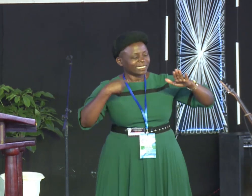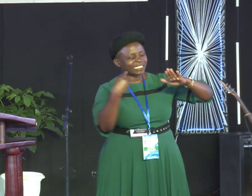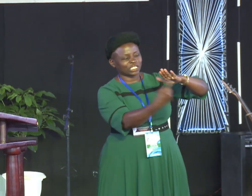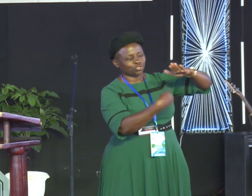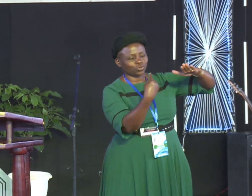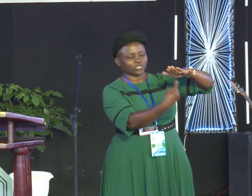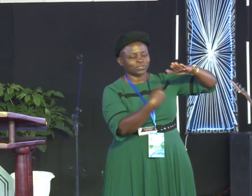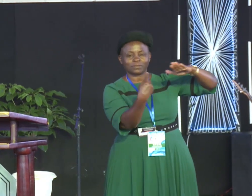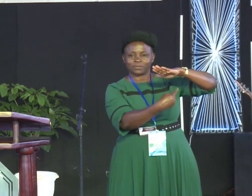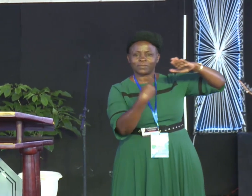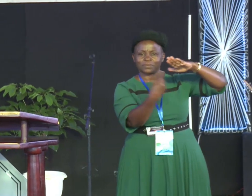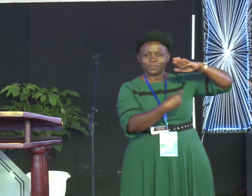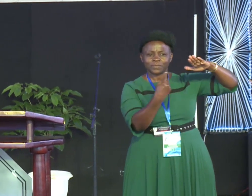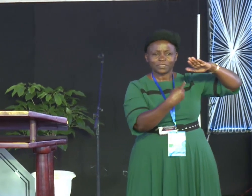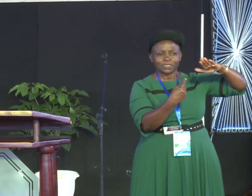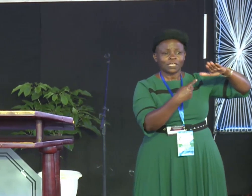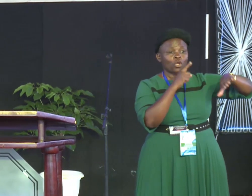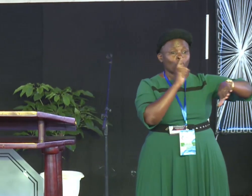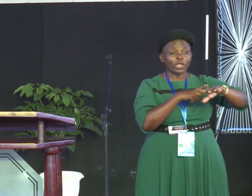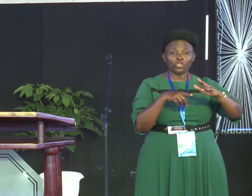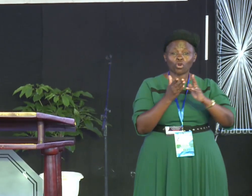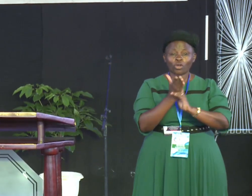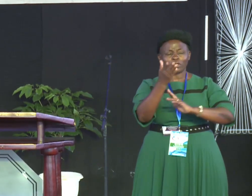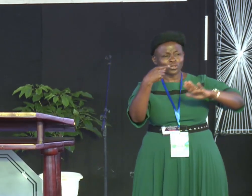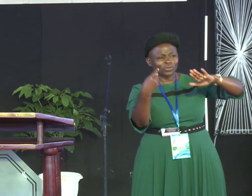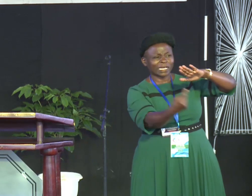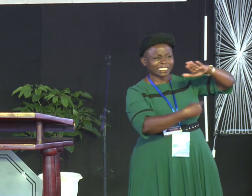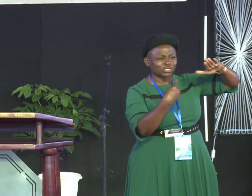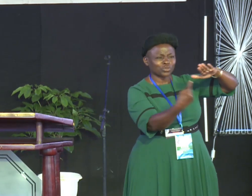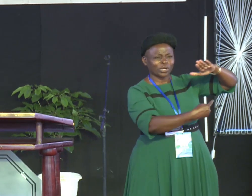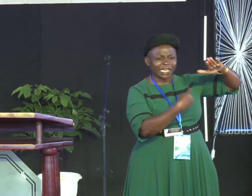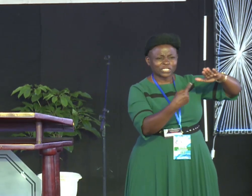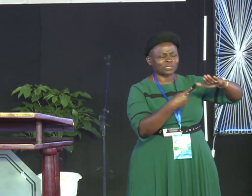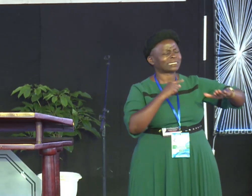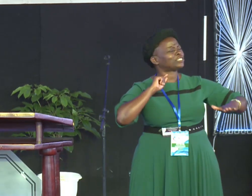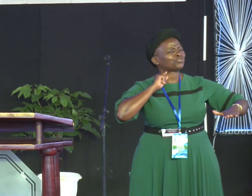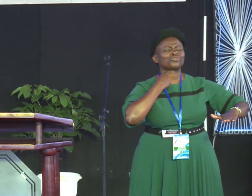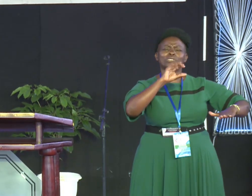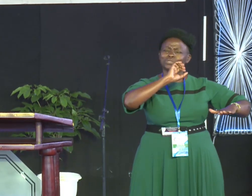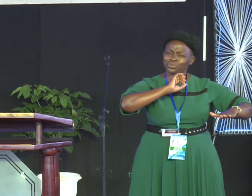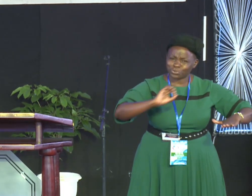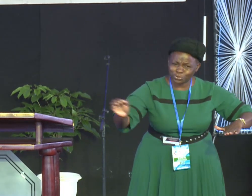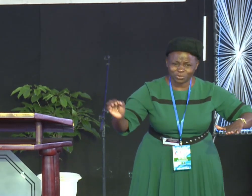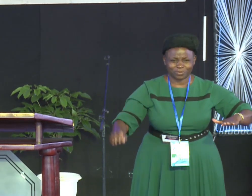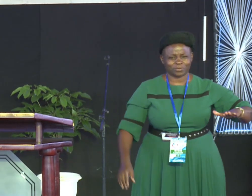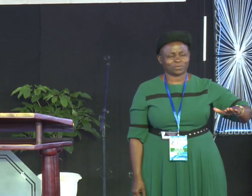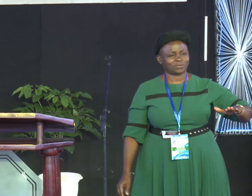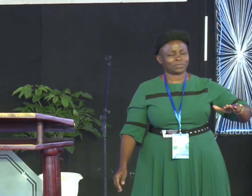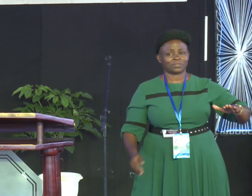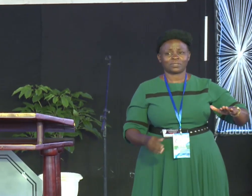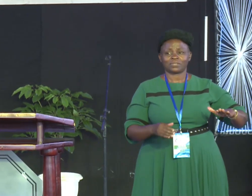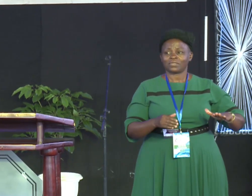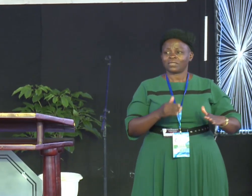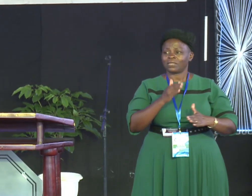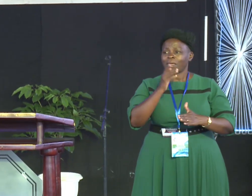Is the circumstances. Embeera ng'ogiyitamu. As you're going through circumstances, tenyuma. They are not fun. Wali omuntu